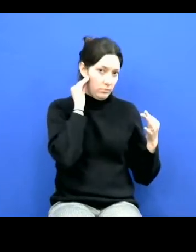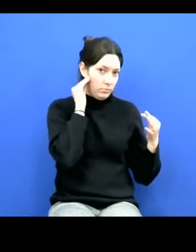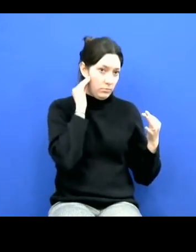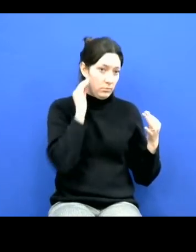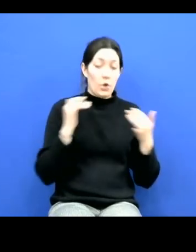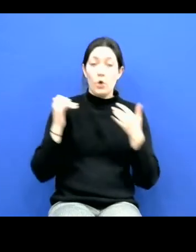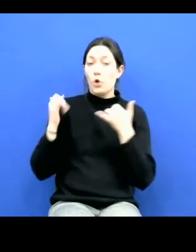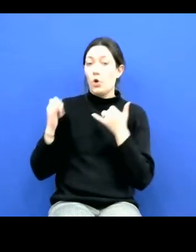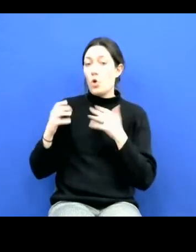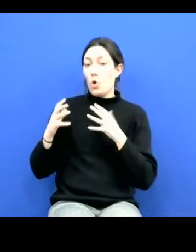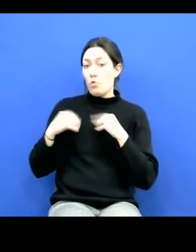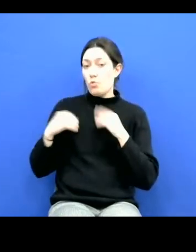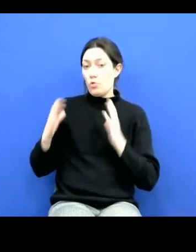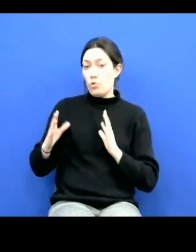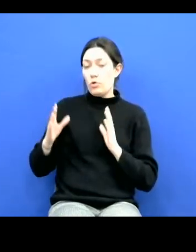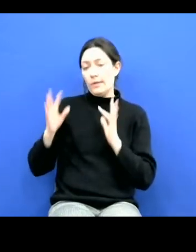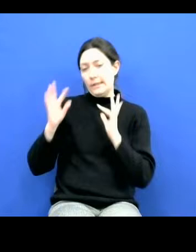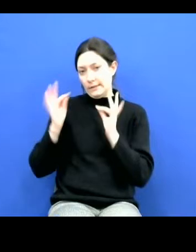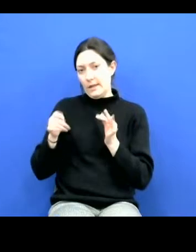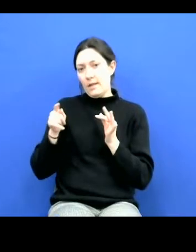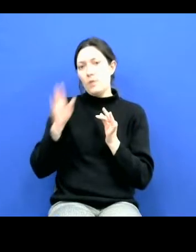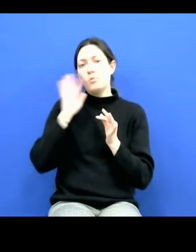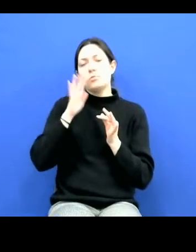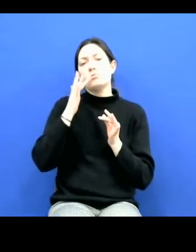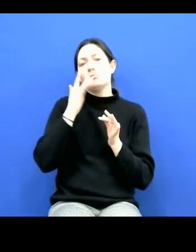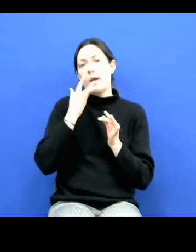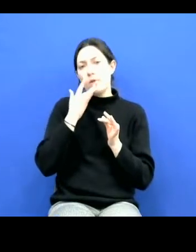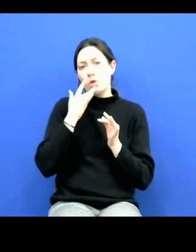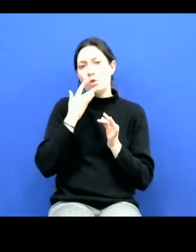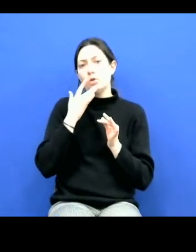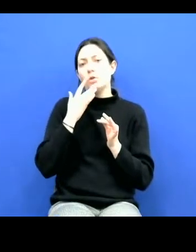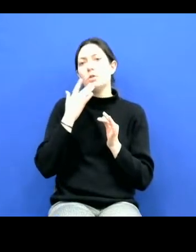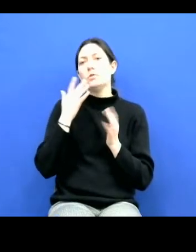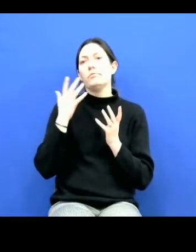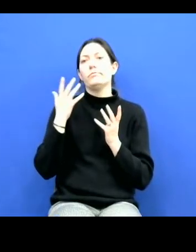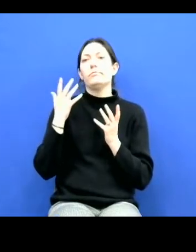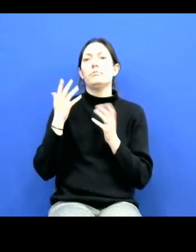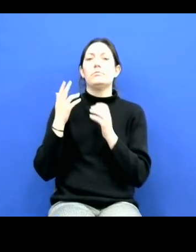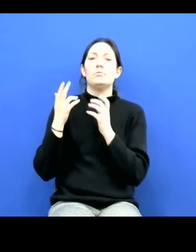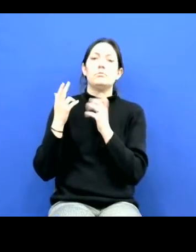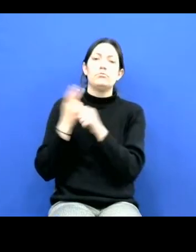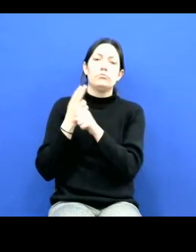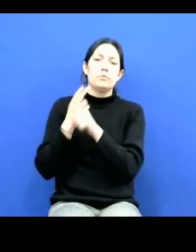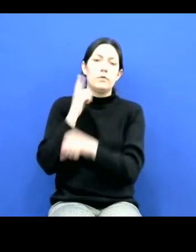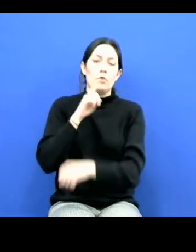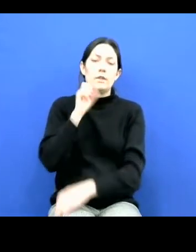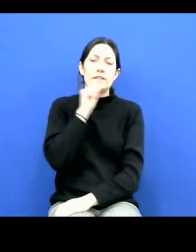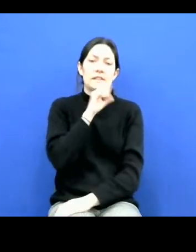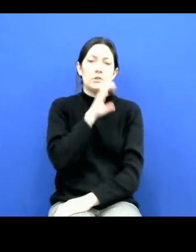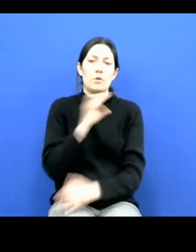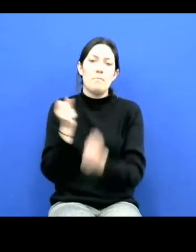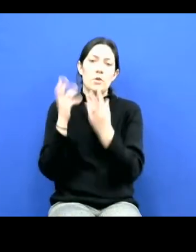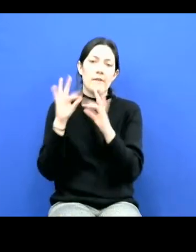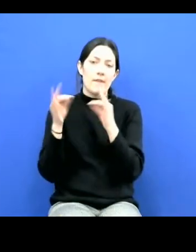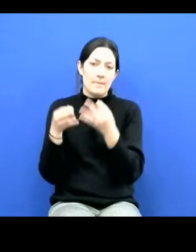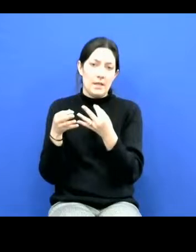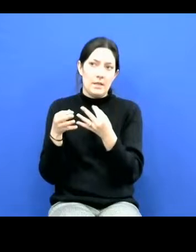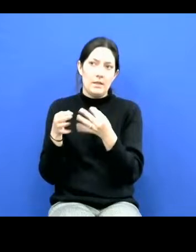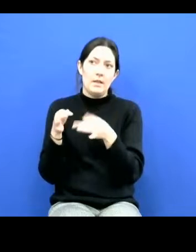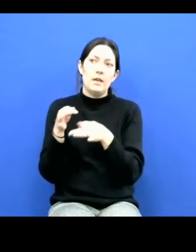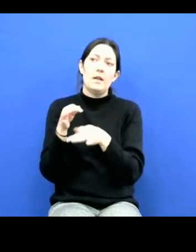current owner decided they would rather do senior multifamily as opposed